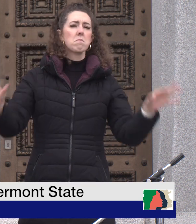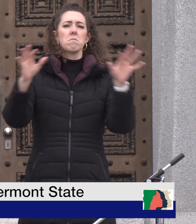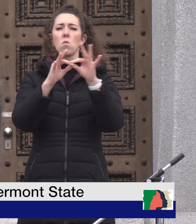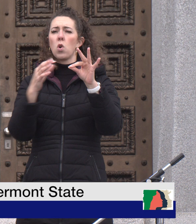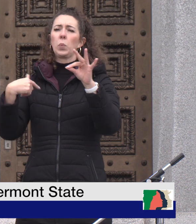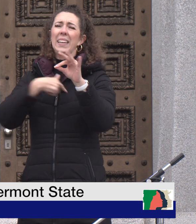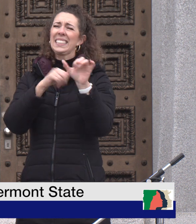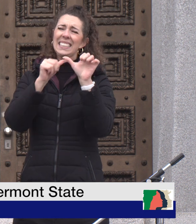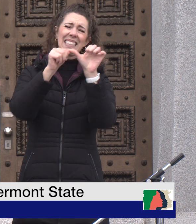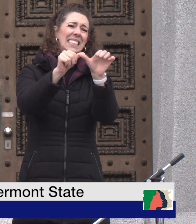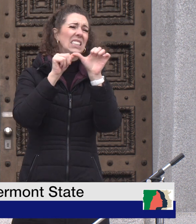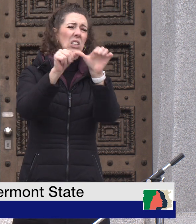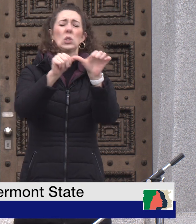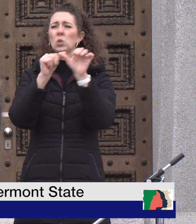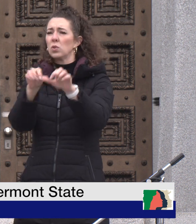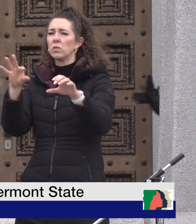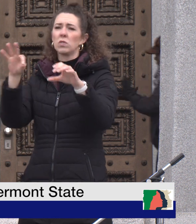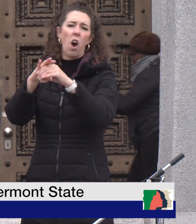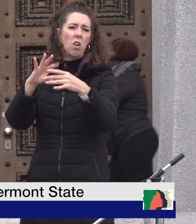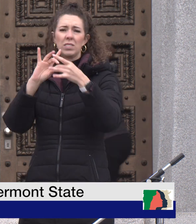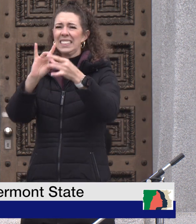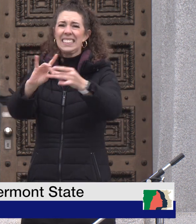on the ballot here in Vermont.